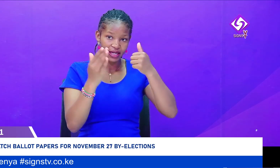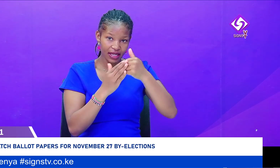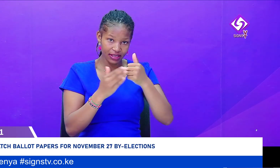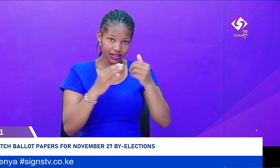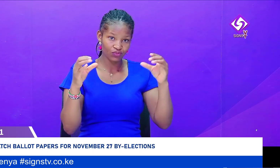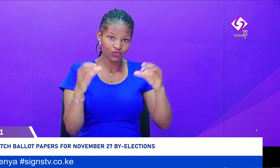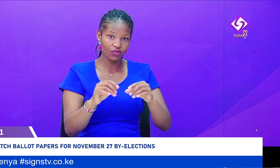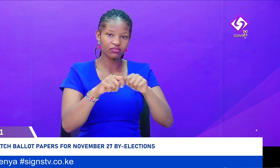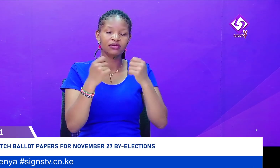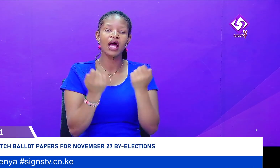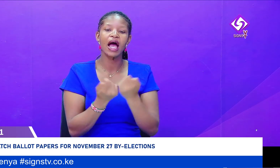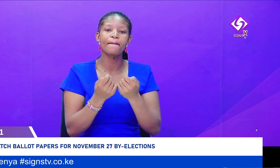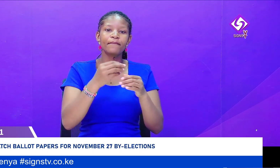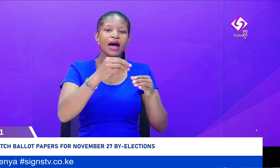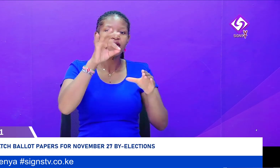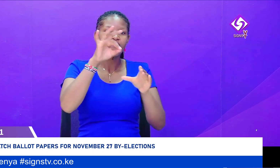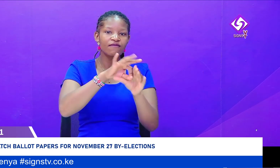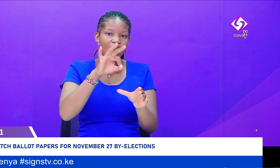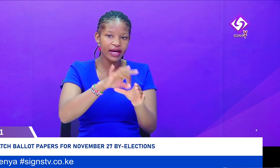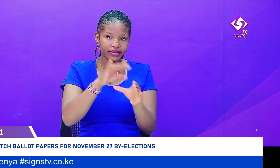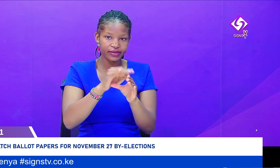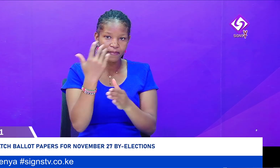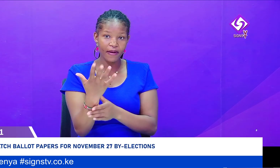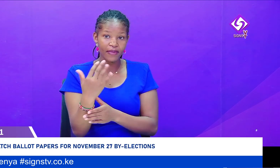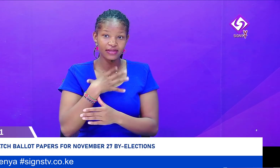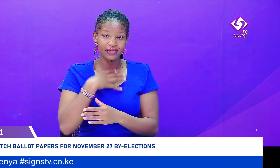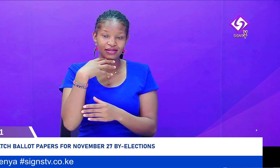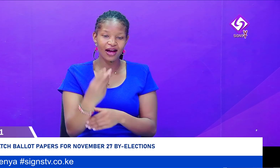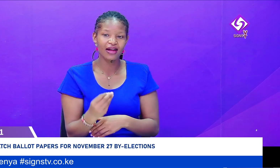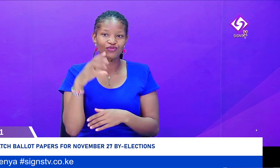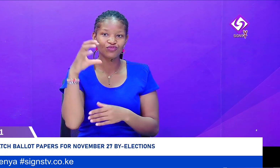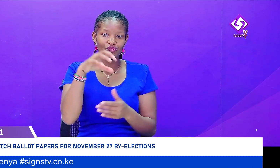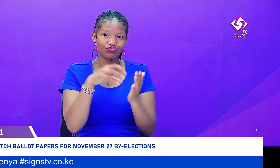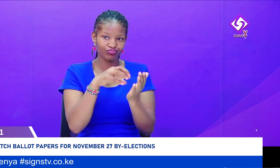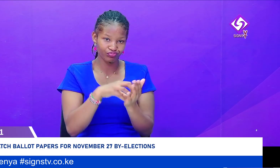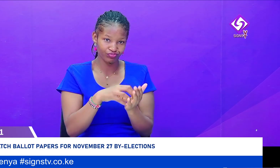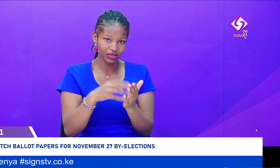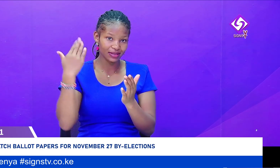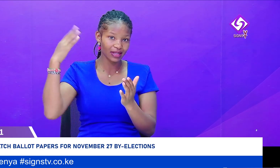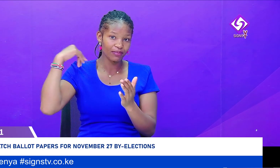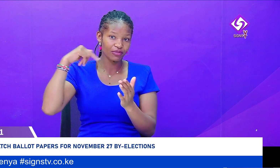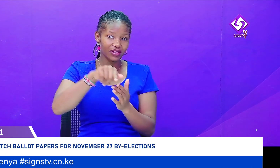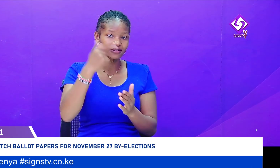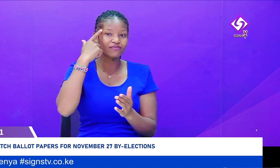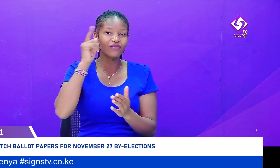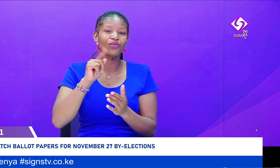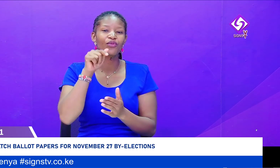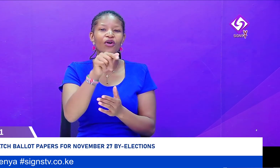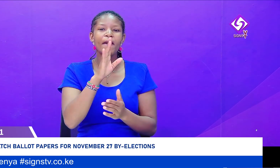confirmed the dispatch after the Commission received a batch of 39 distinct types of